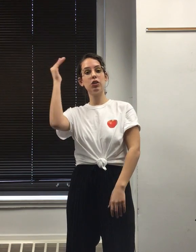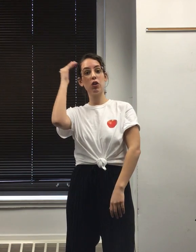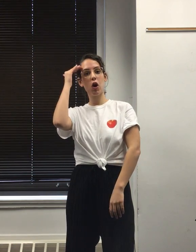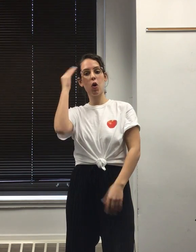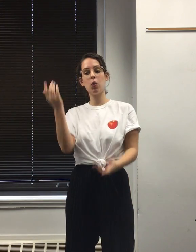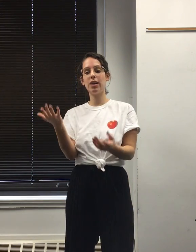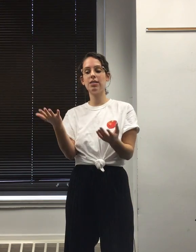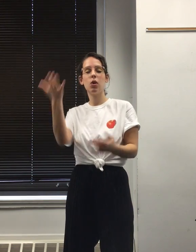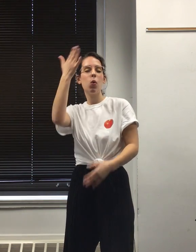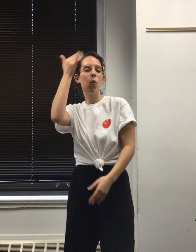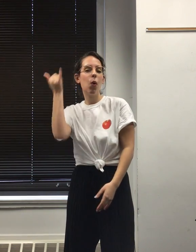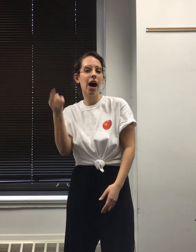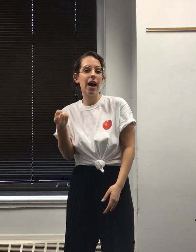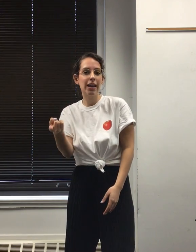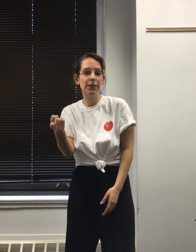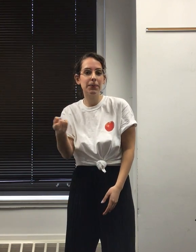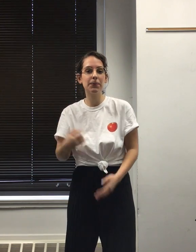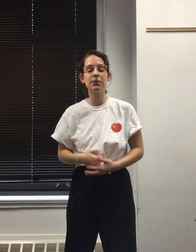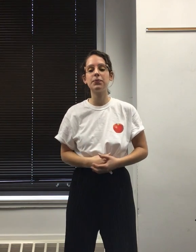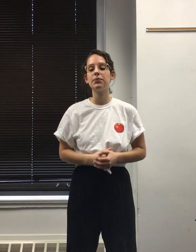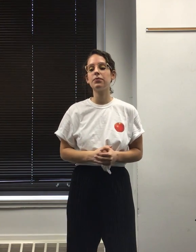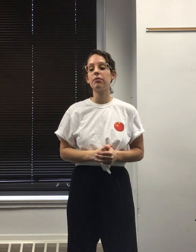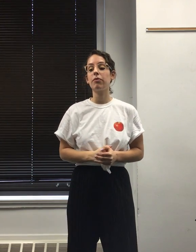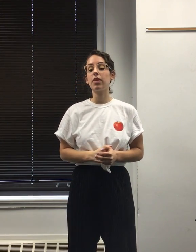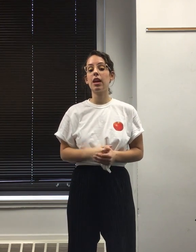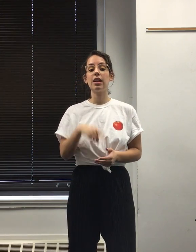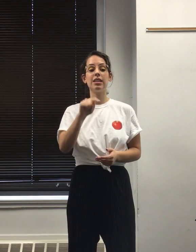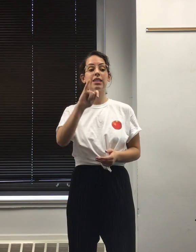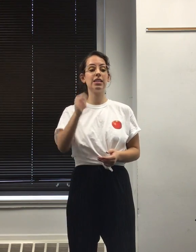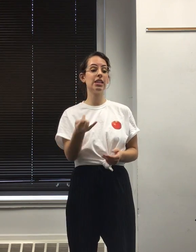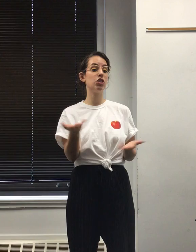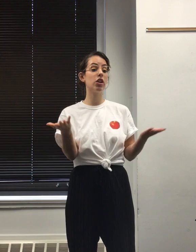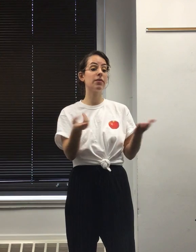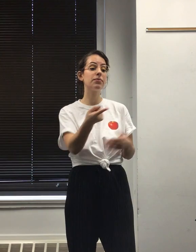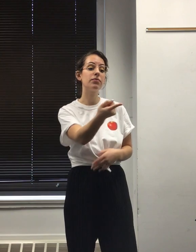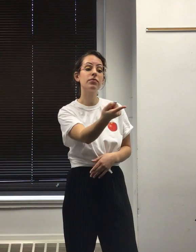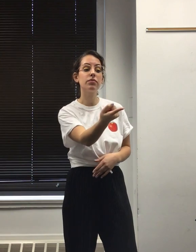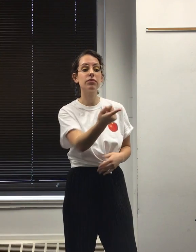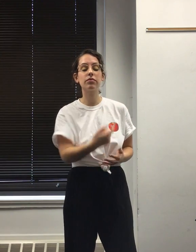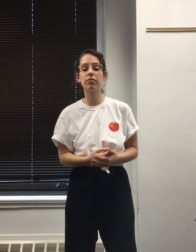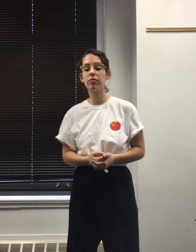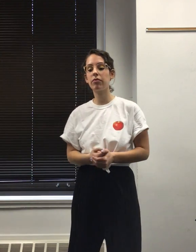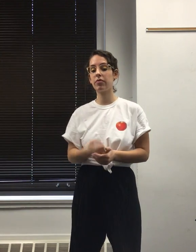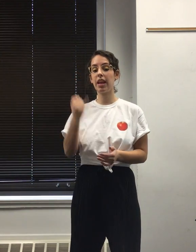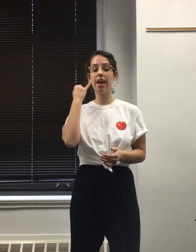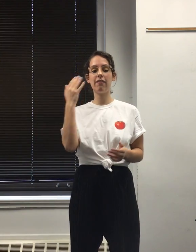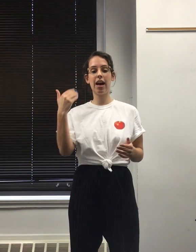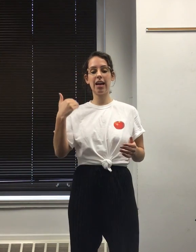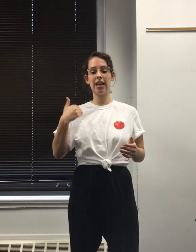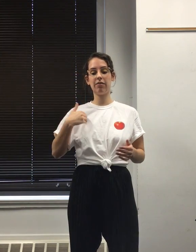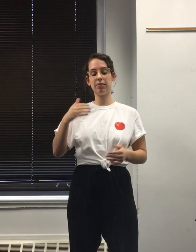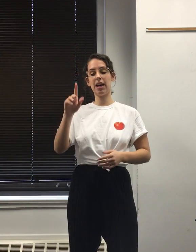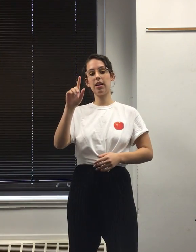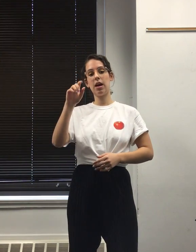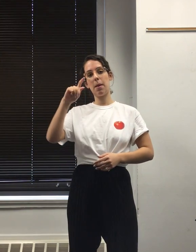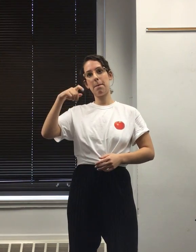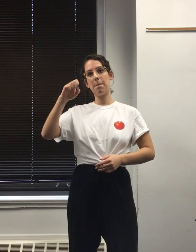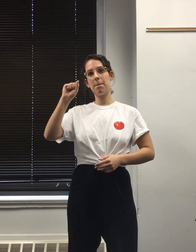This is my question I posed to you. TJ, what do you think? If I take this Pepsi can, and right now, I can pick it up and feel it, and it's got water on the outside